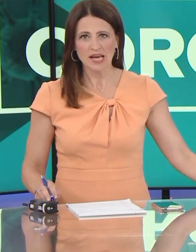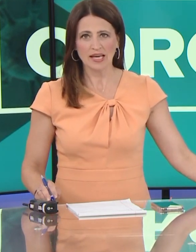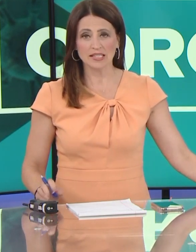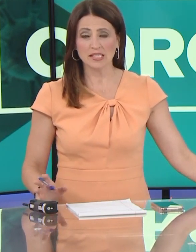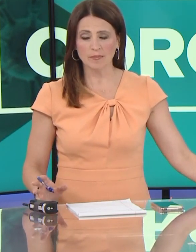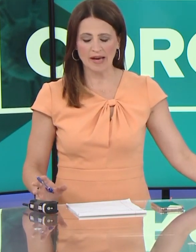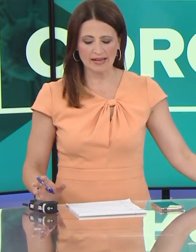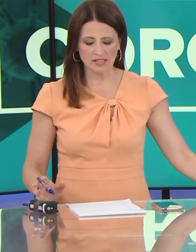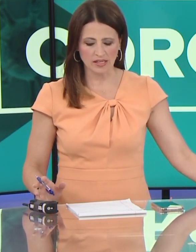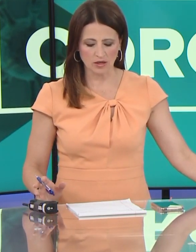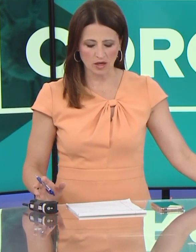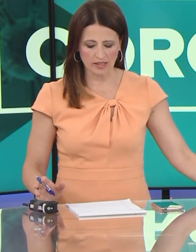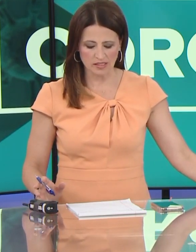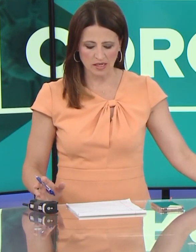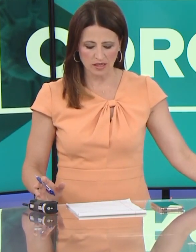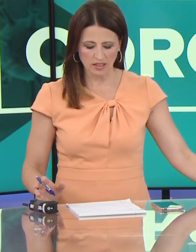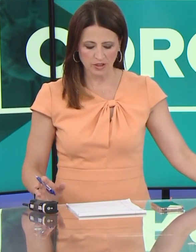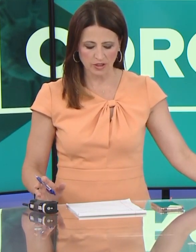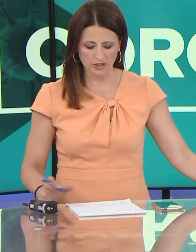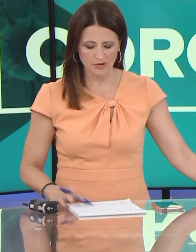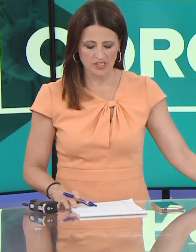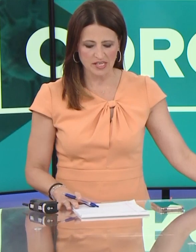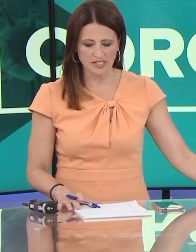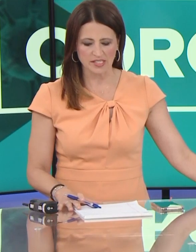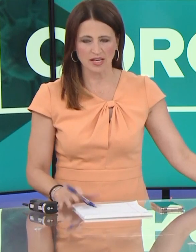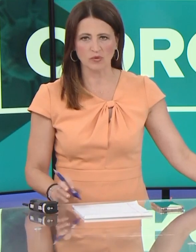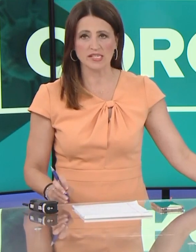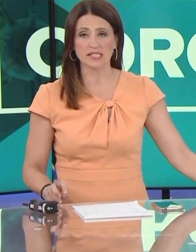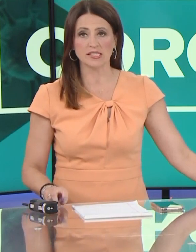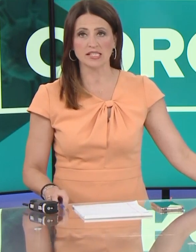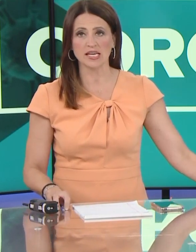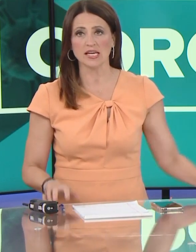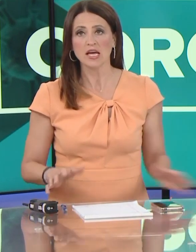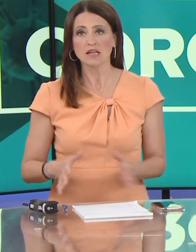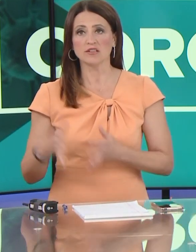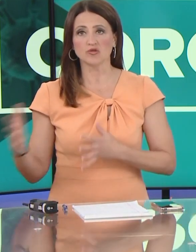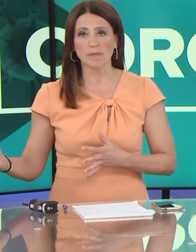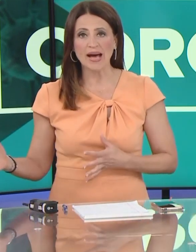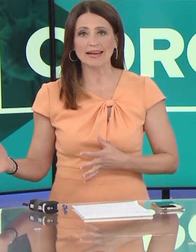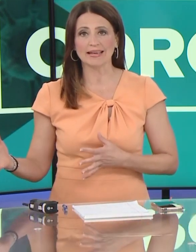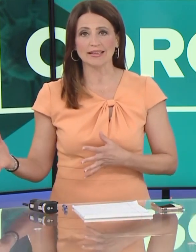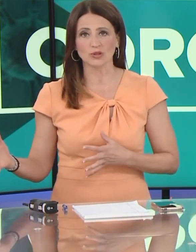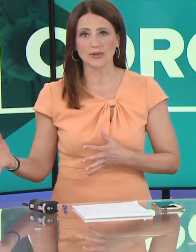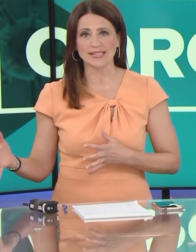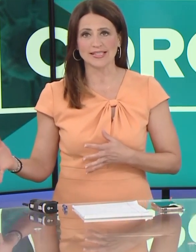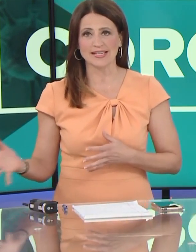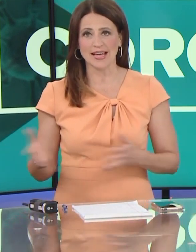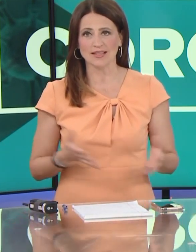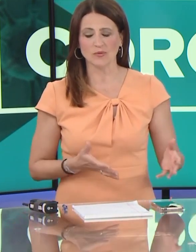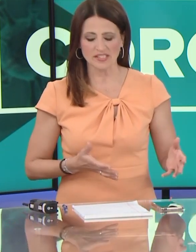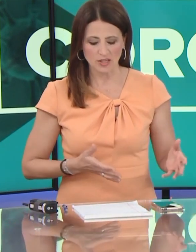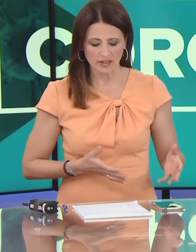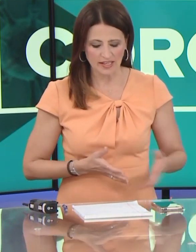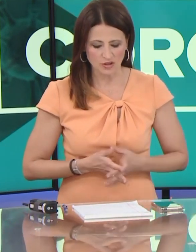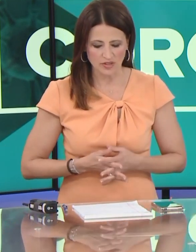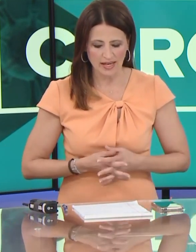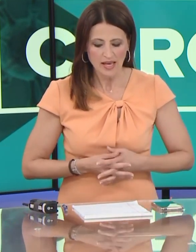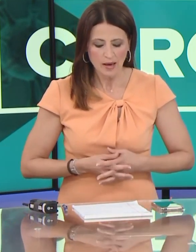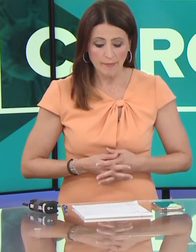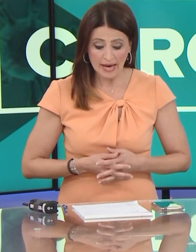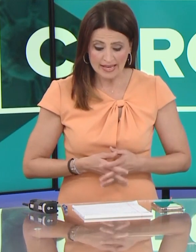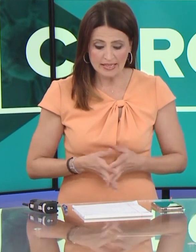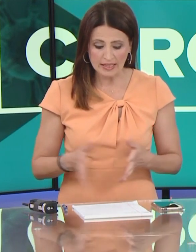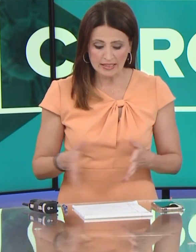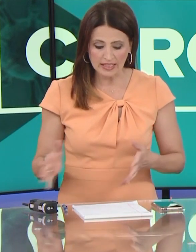coronavirus and its impact in Arkansas. The good news is that we didn't see the dramatic increase today that we saw